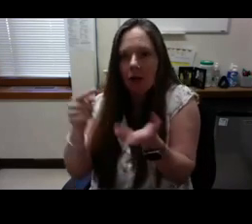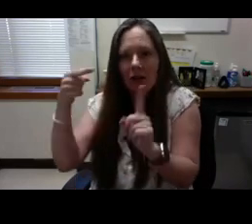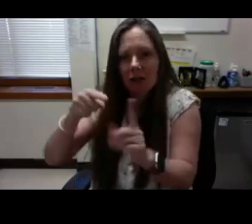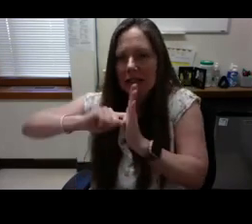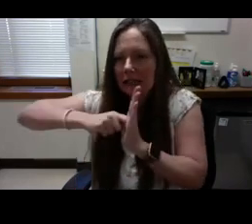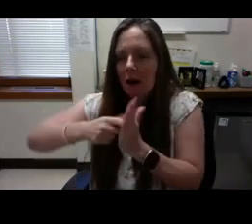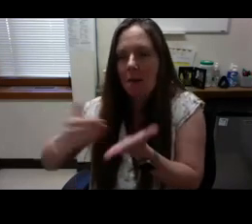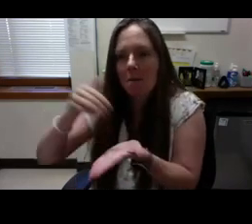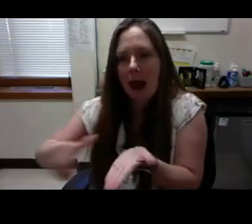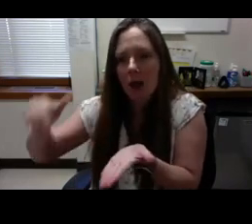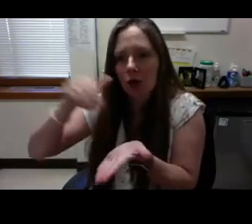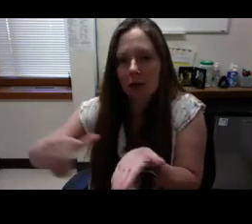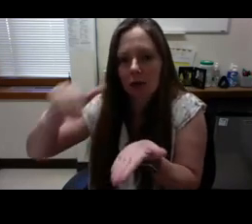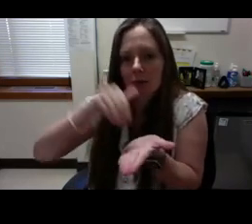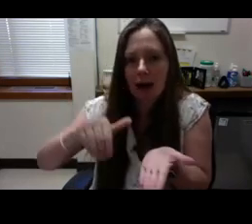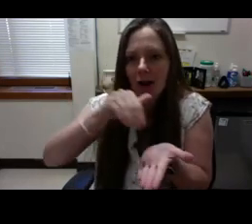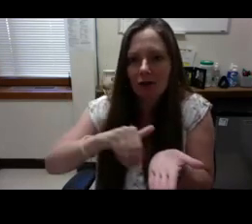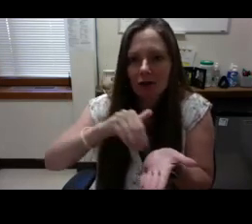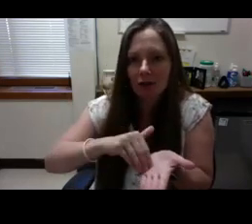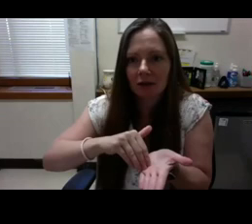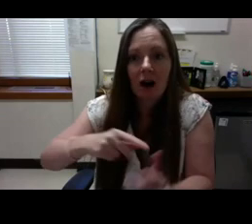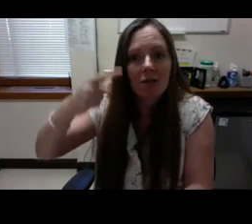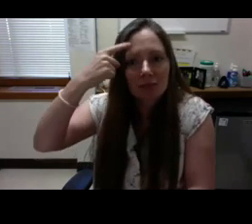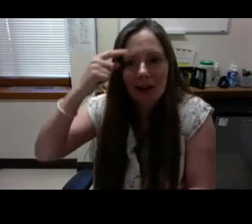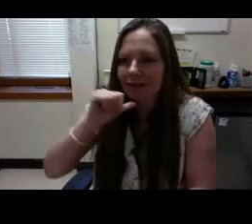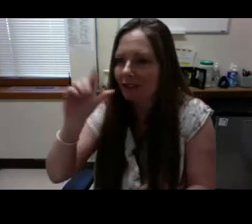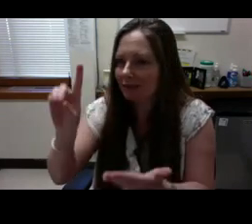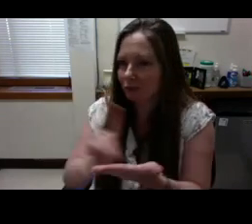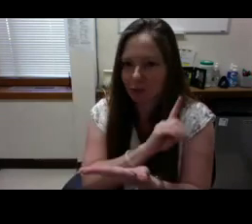So this is very, very important. This is key. Just